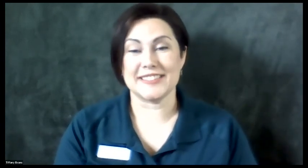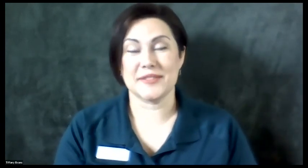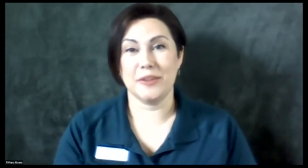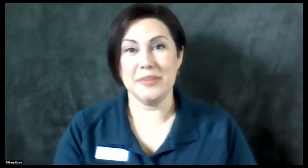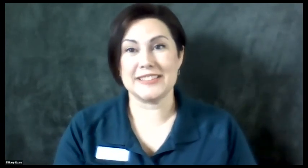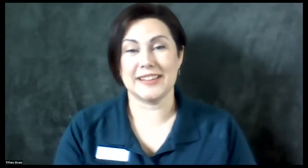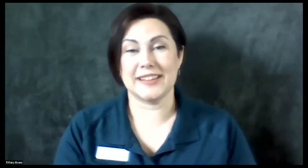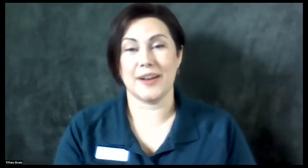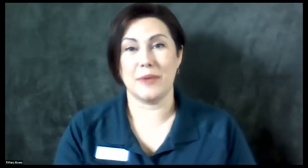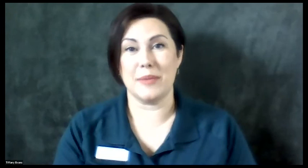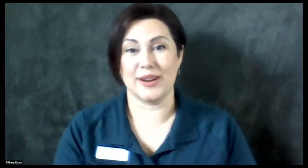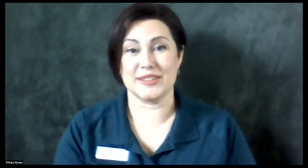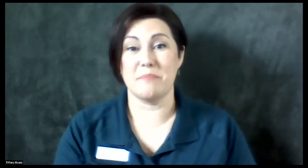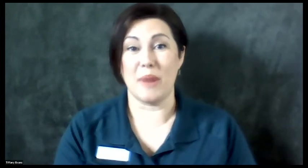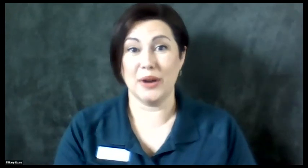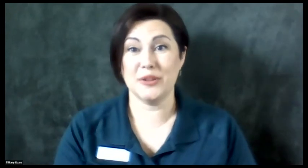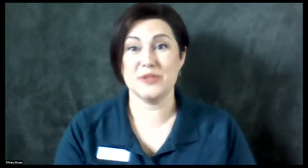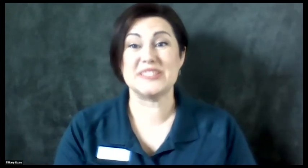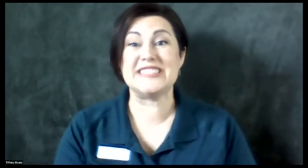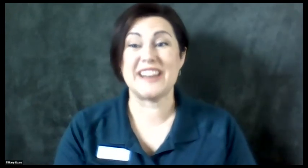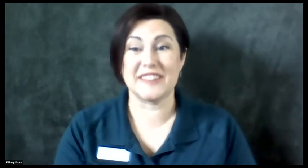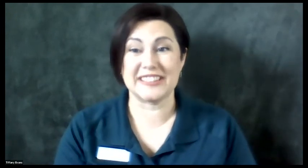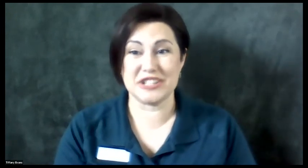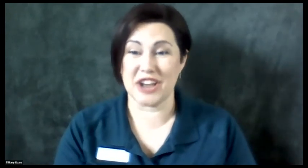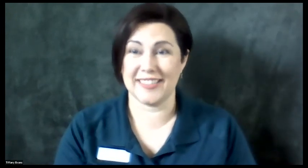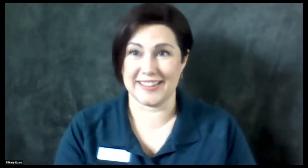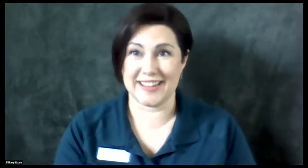that'll be the 10 o'clock webinar tomorrow. You should definitely check that out.